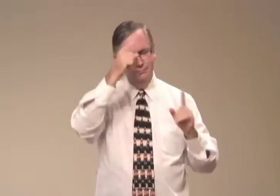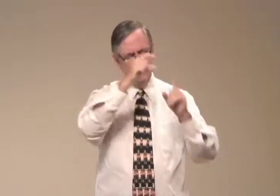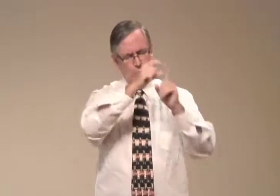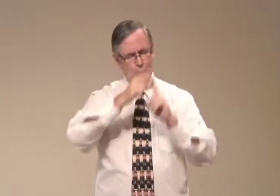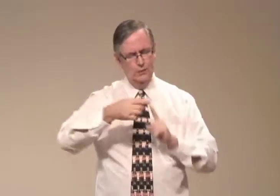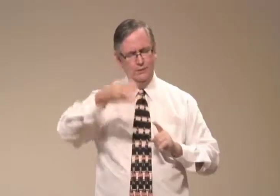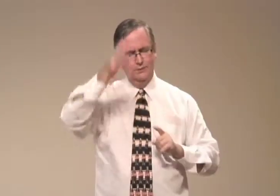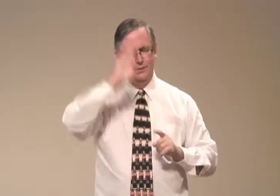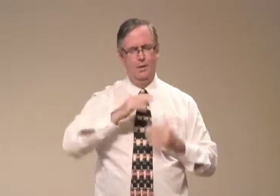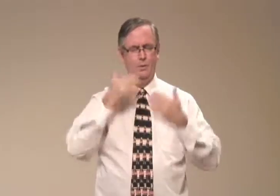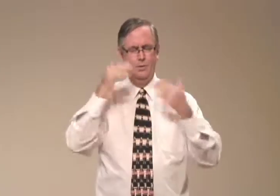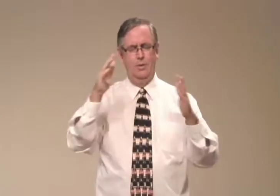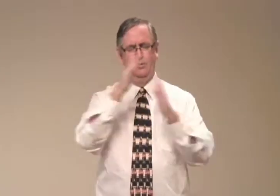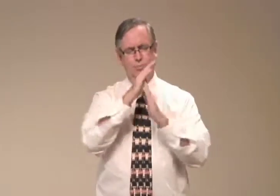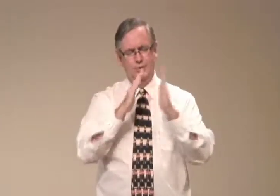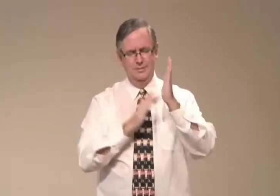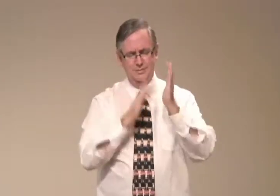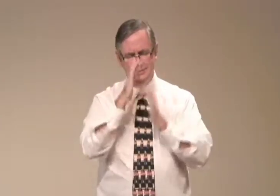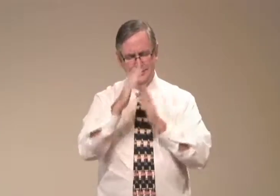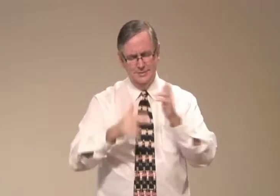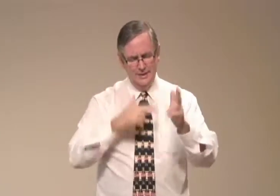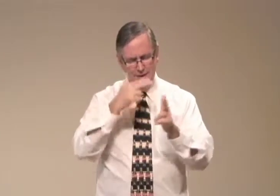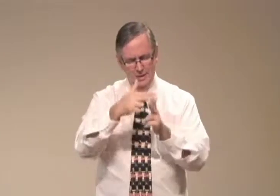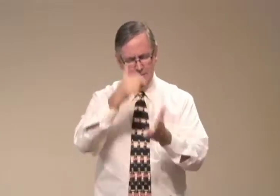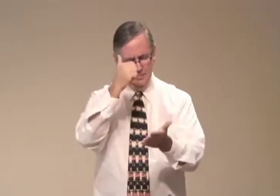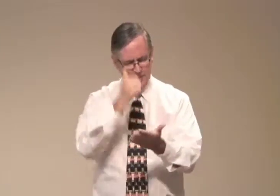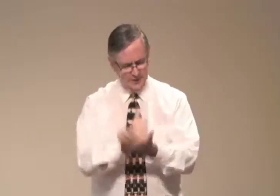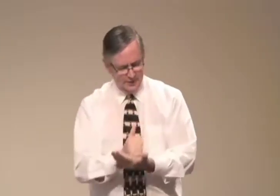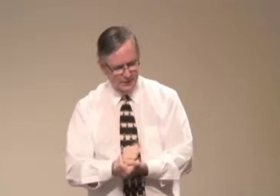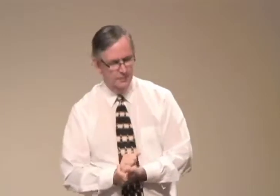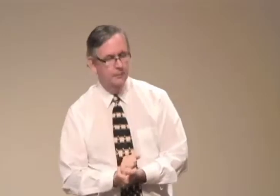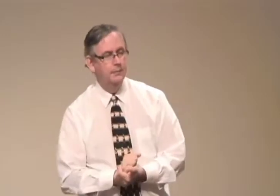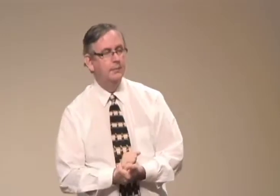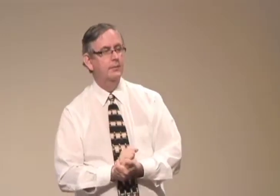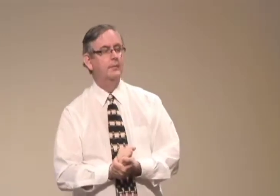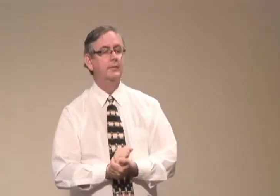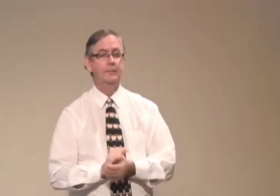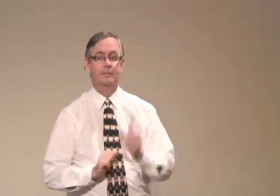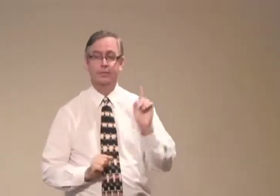your message, and we'll understand and read the word of God. In Jesus' name, amen.